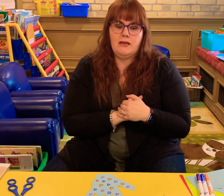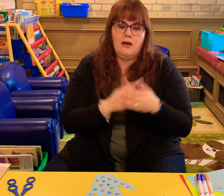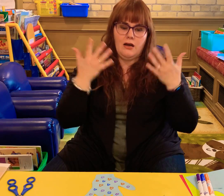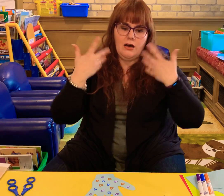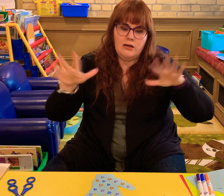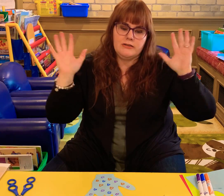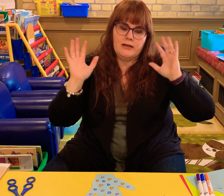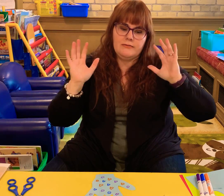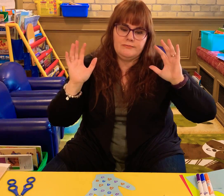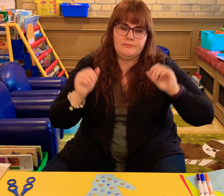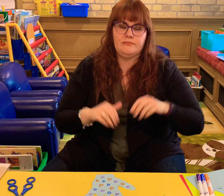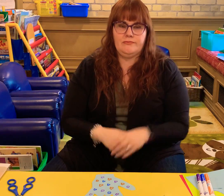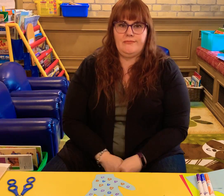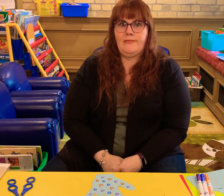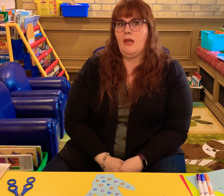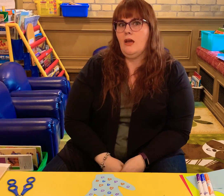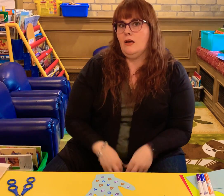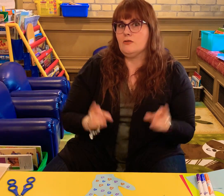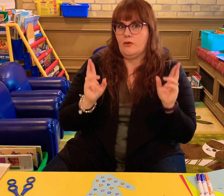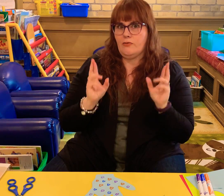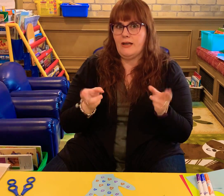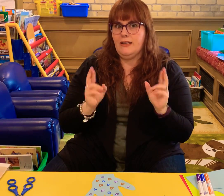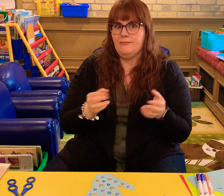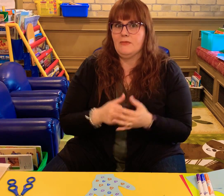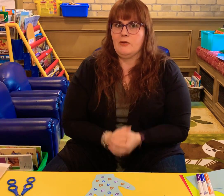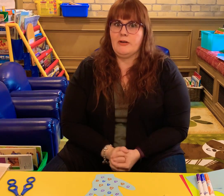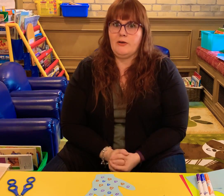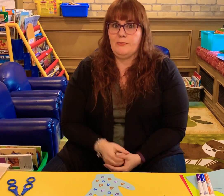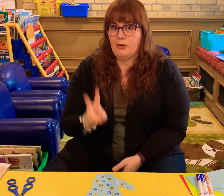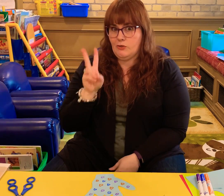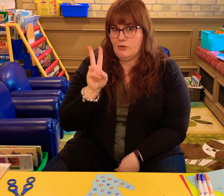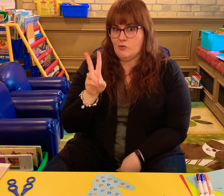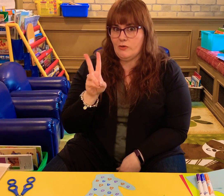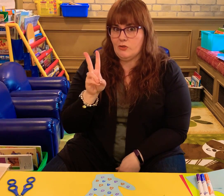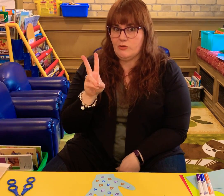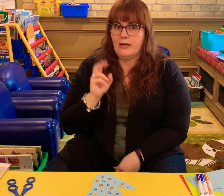all done so ready here we go I'm gonna do it two times